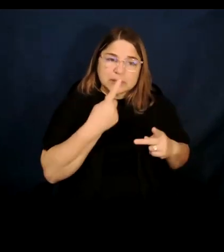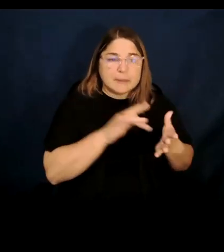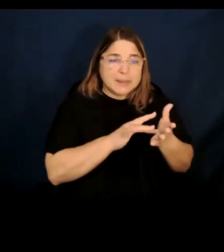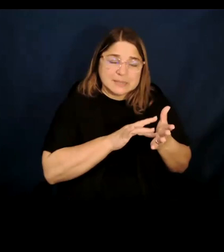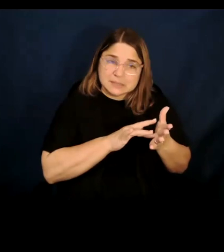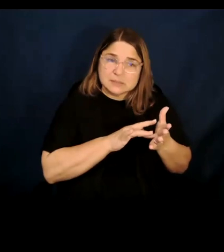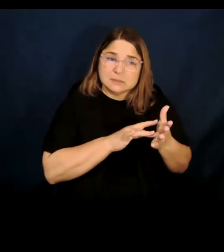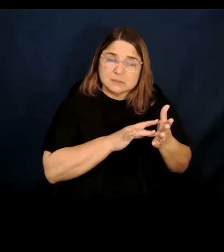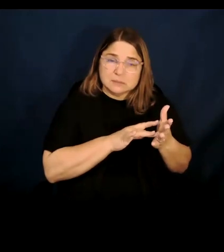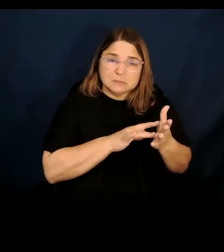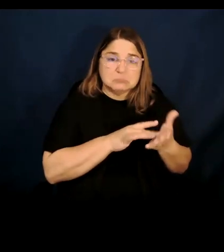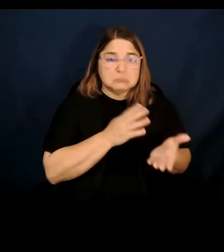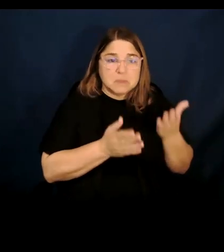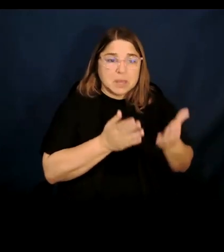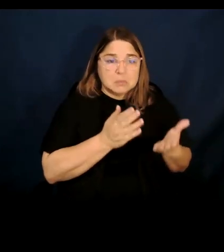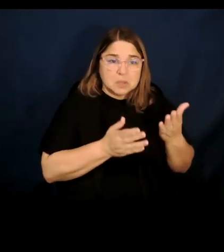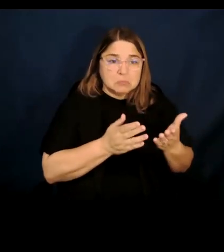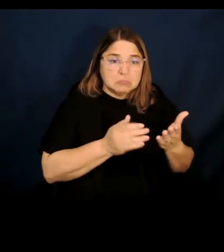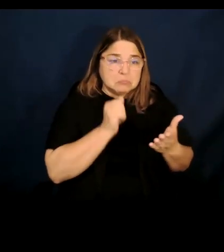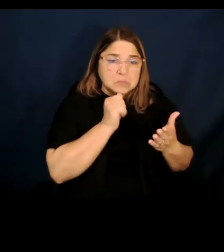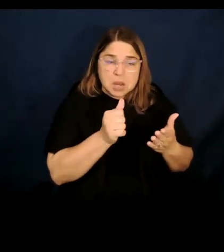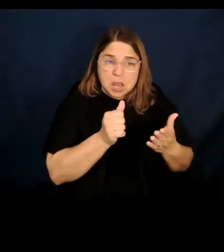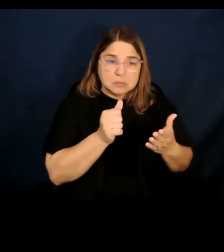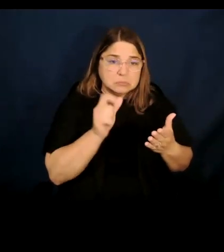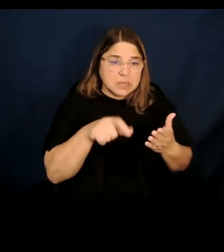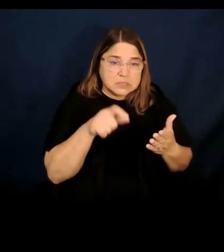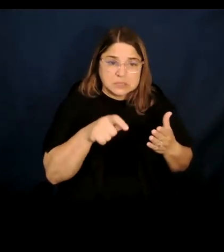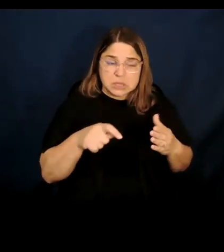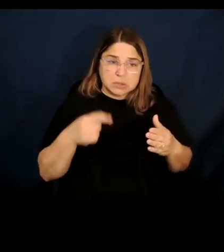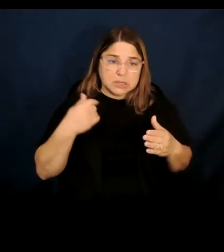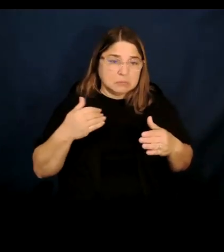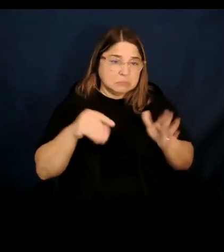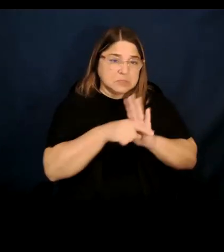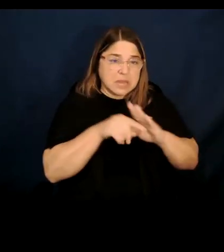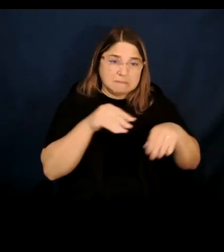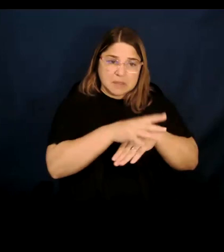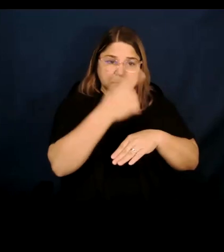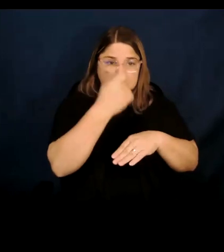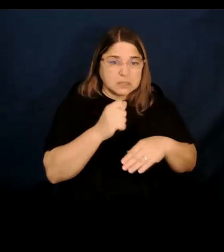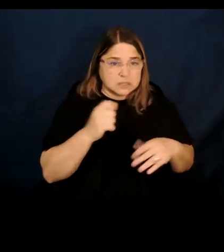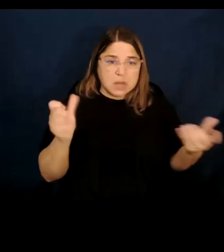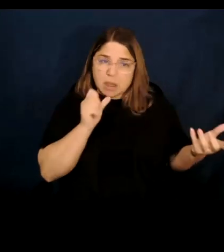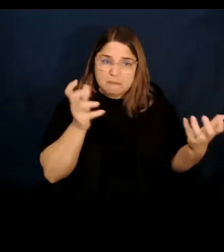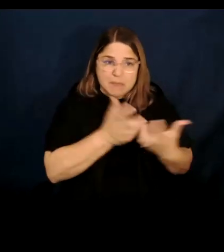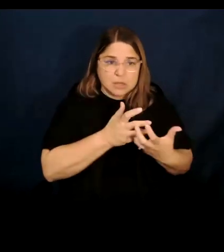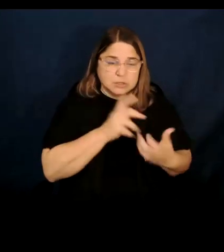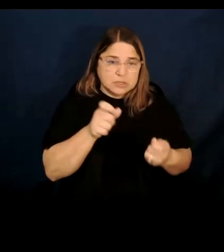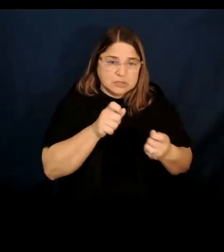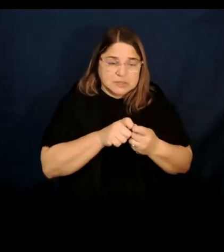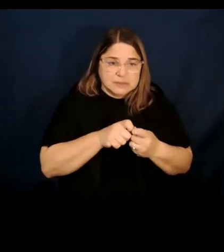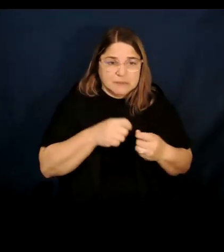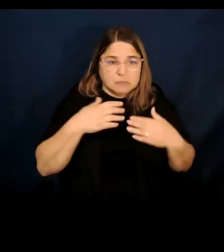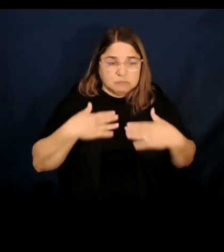that, they may be experiencing unnecessary side effects or poor drug performance because they simply don't have the genetic makeup to use the drug they've been